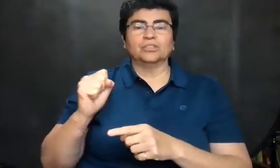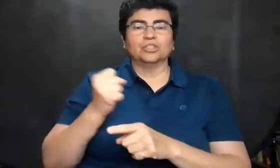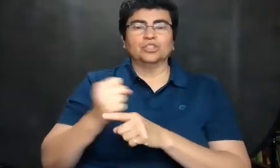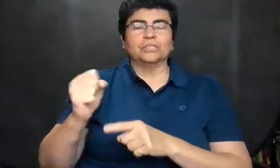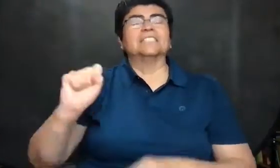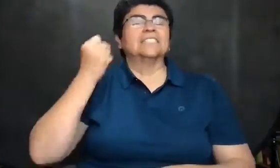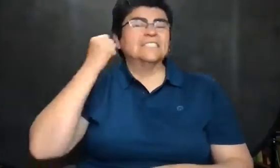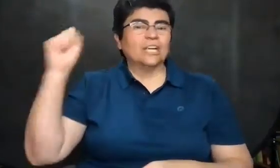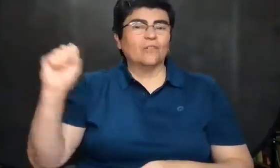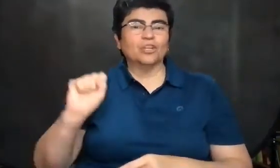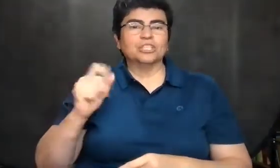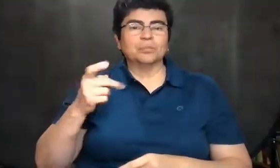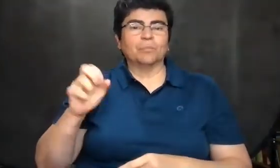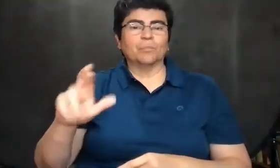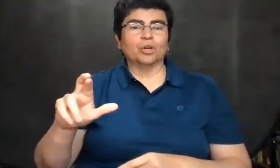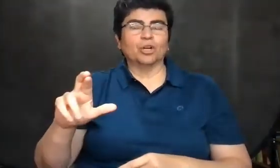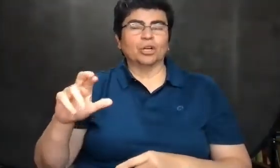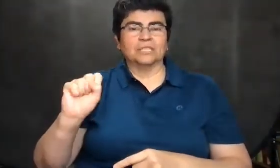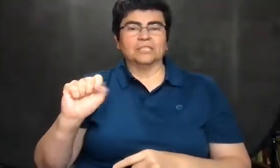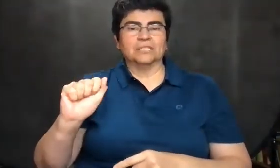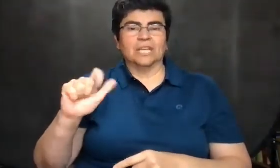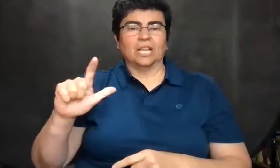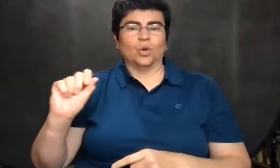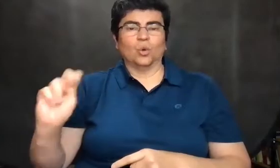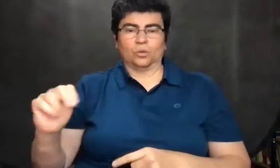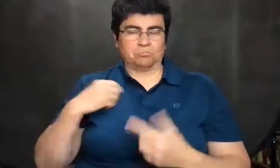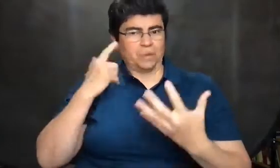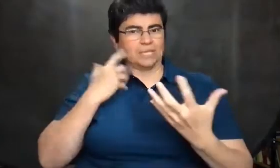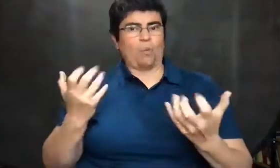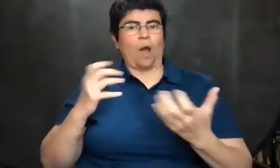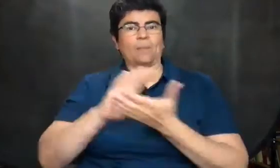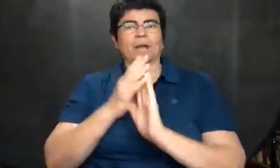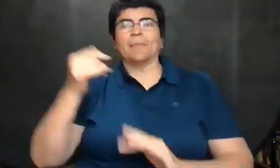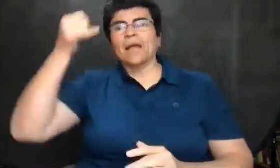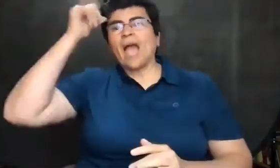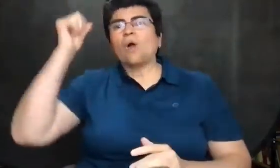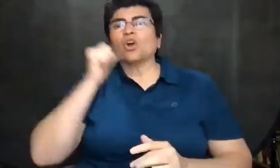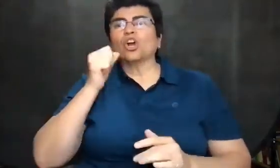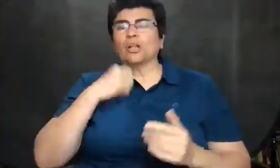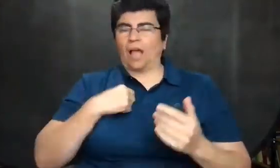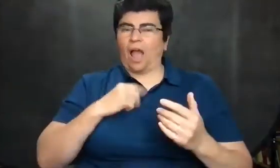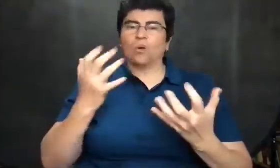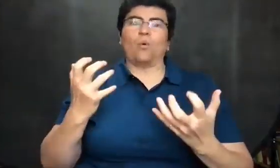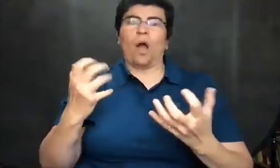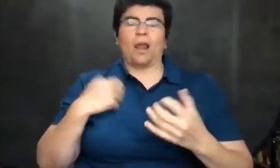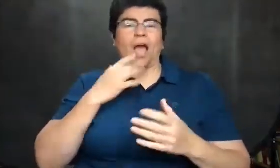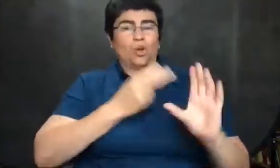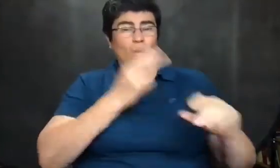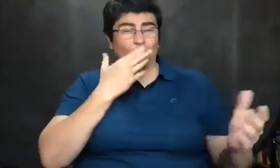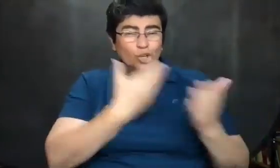work there. I want to be a cowgirl. I've always wanted to be a cowgirl. And so I quit a really good job with the federal government to get a job as a cowgirl. You know,